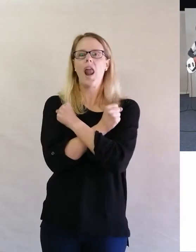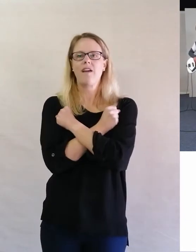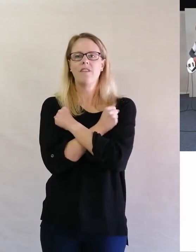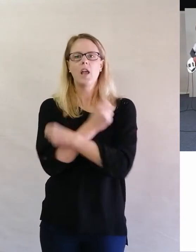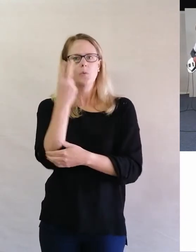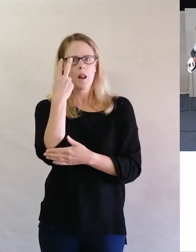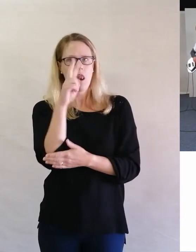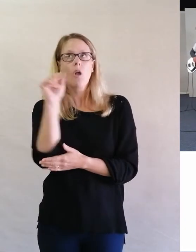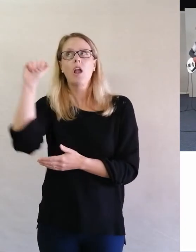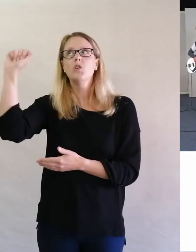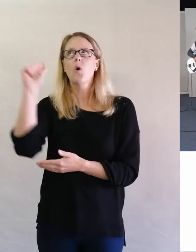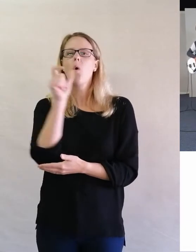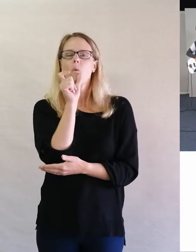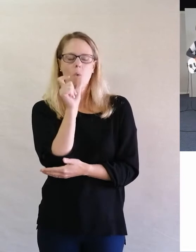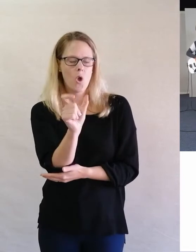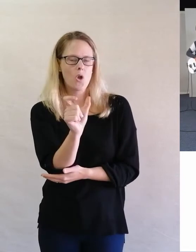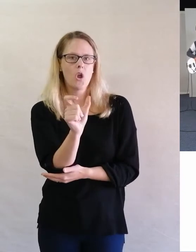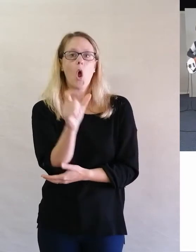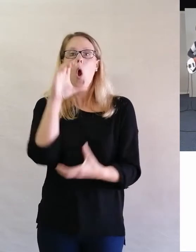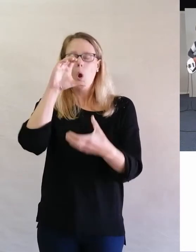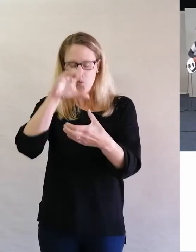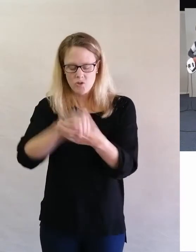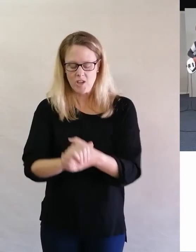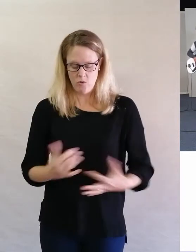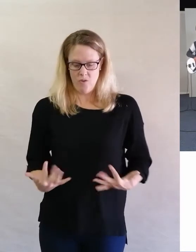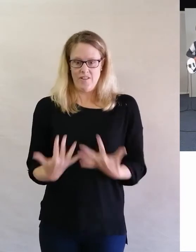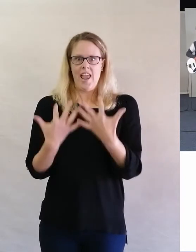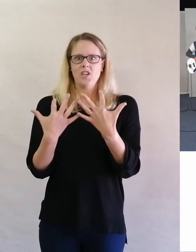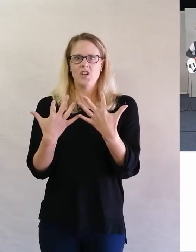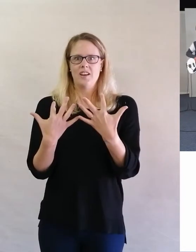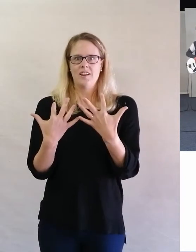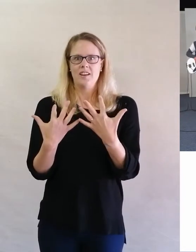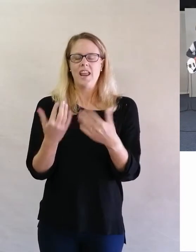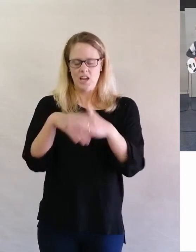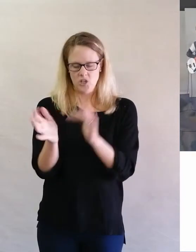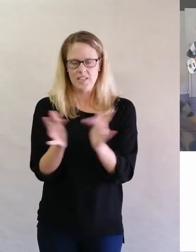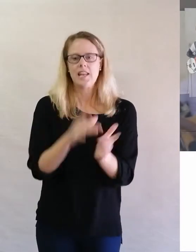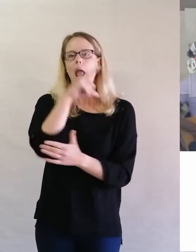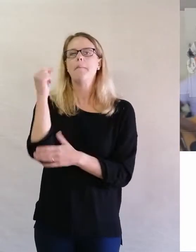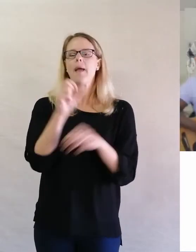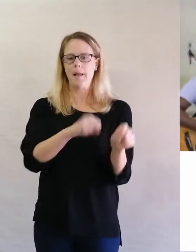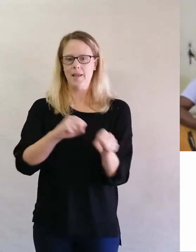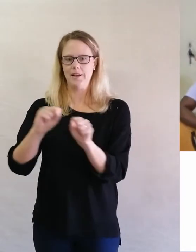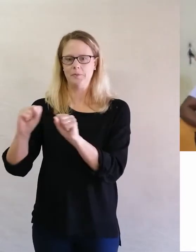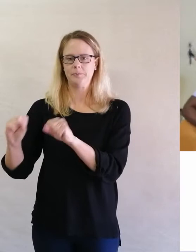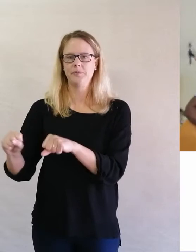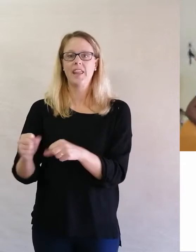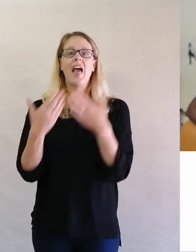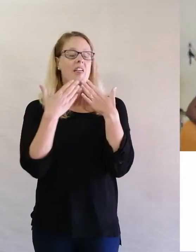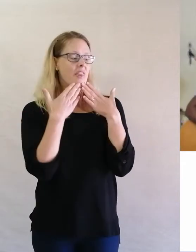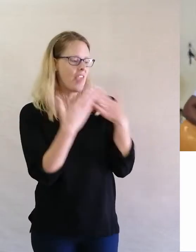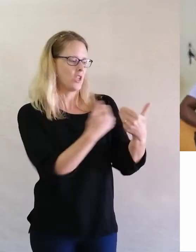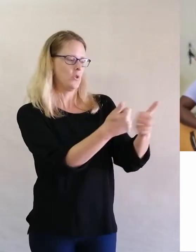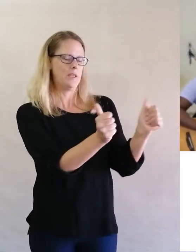word now, we trust you for revelation. In the name of Jesus, we pray. Amen. Thank you. Appreciate it,